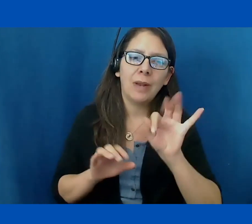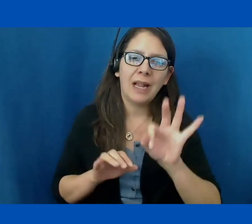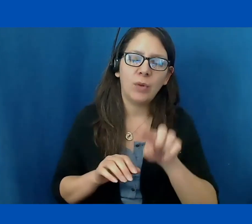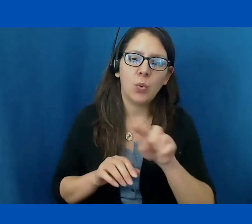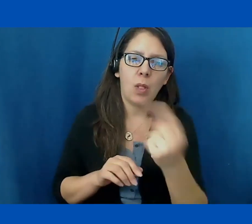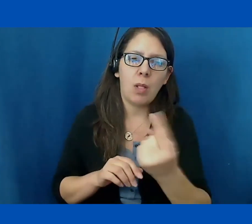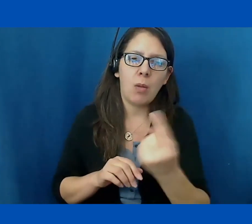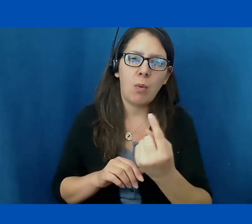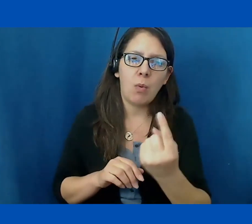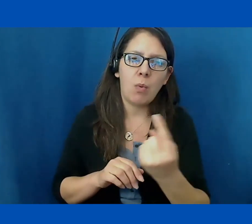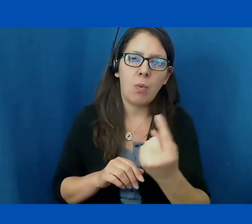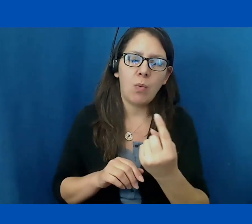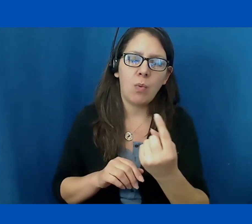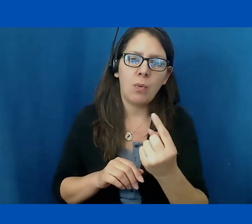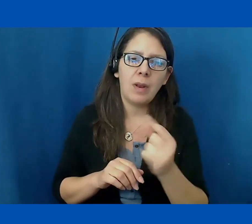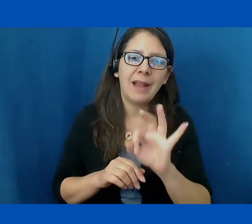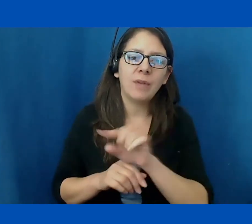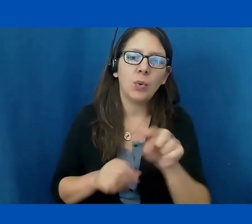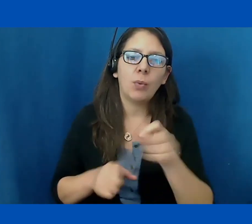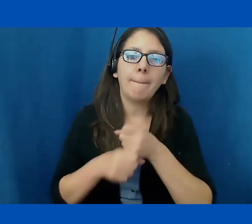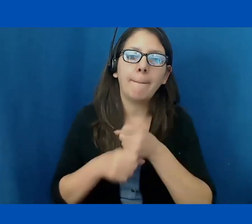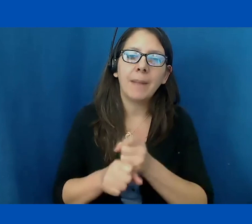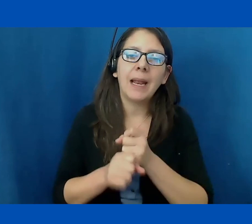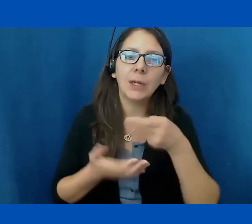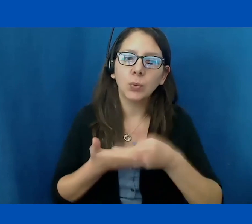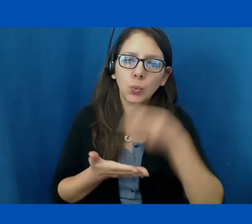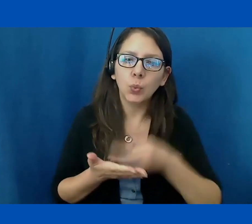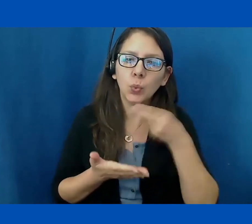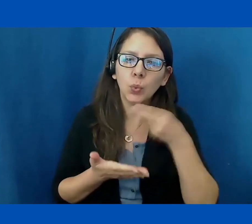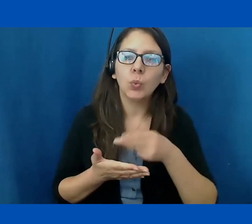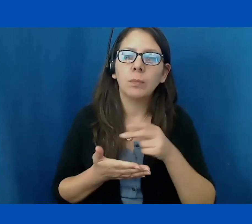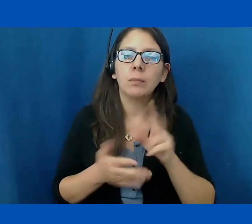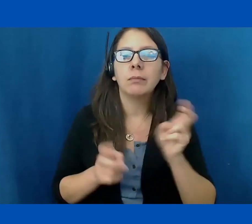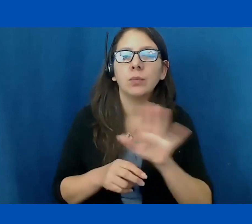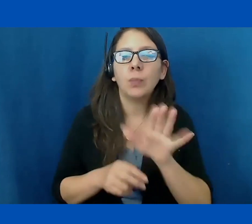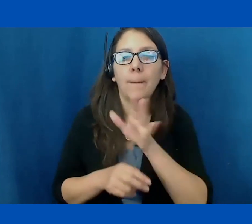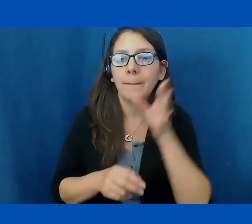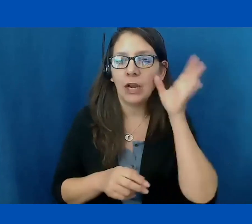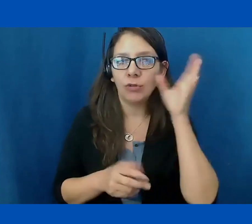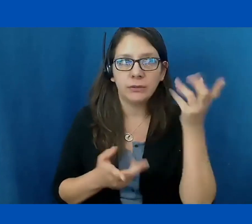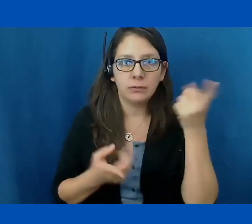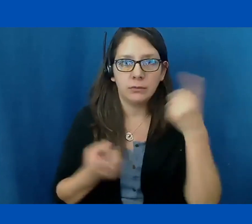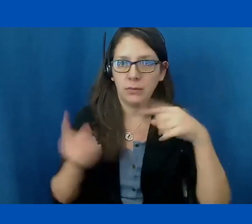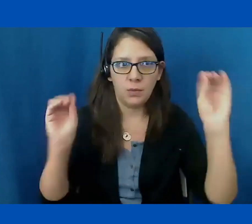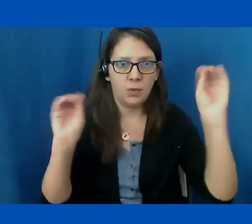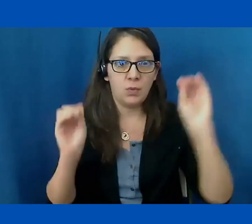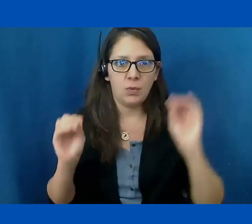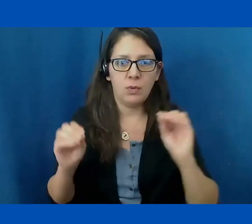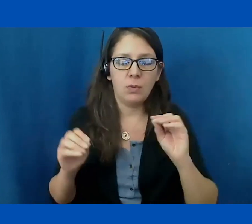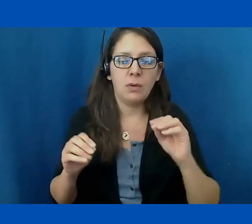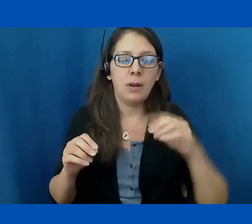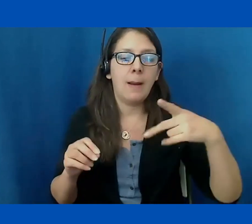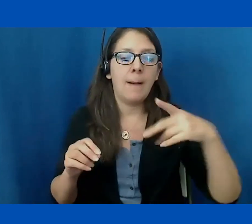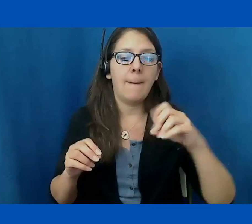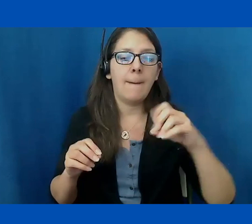tell when you guys make soup, or when your parents aren't around or something? When do you do like a pot when it's really hot or something